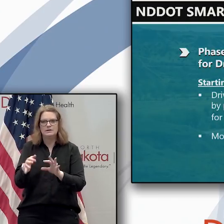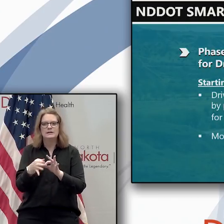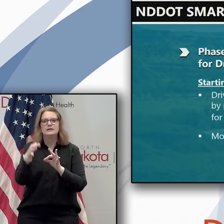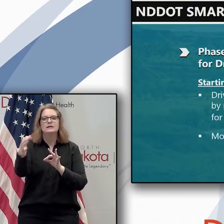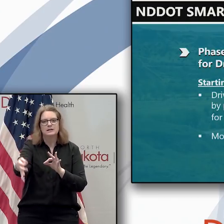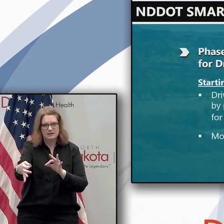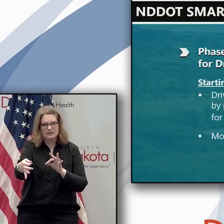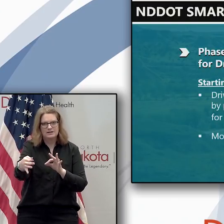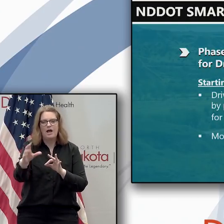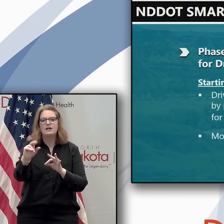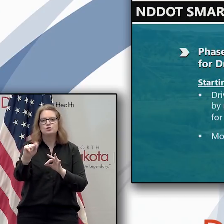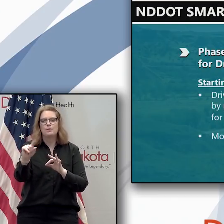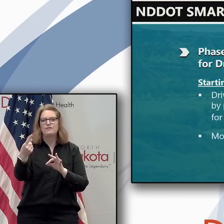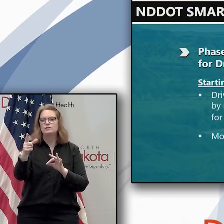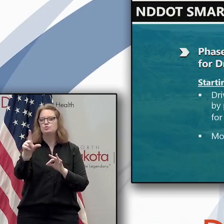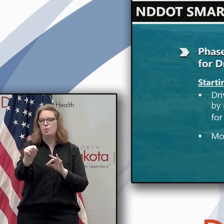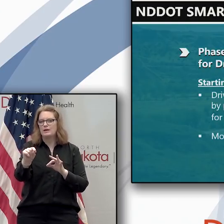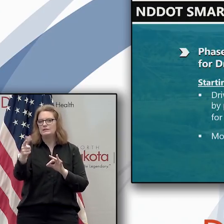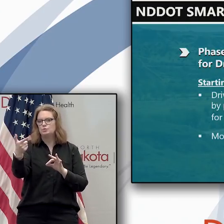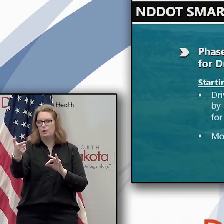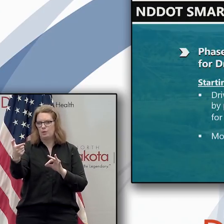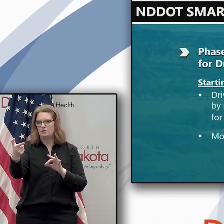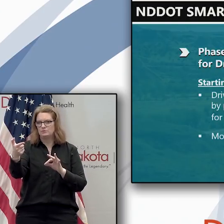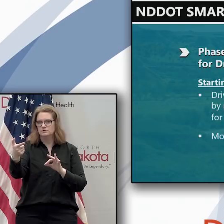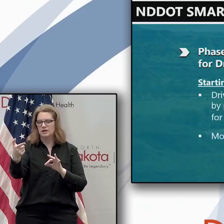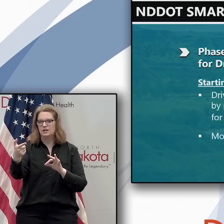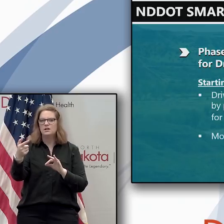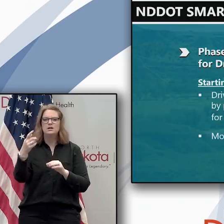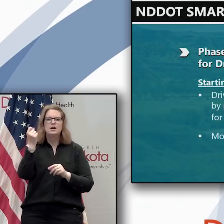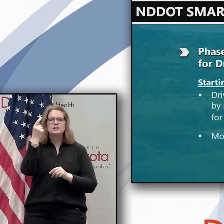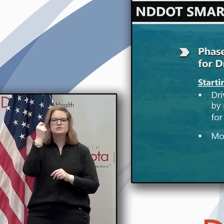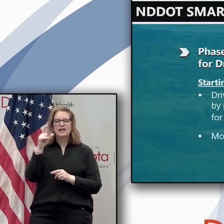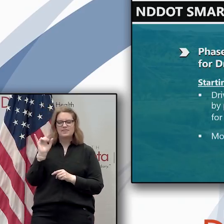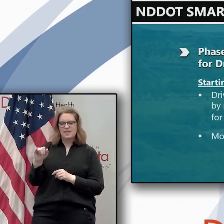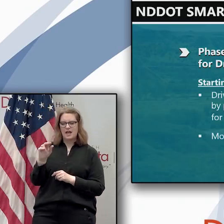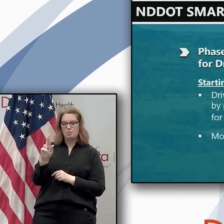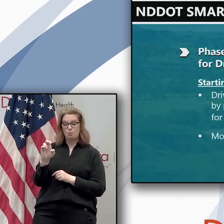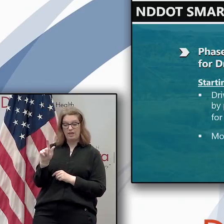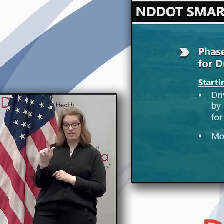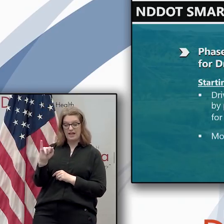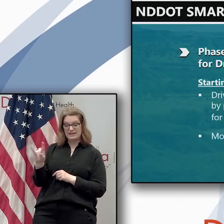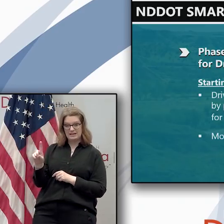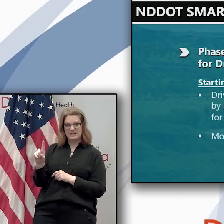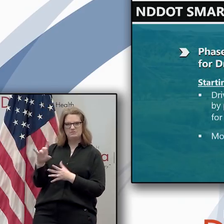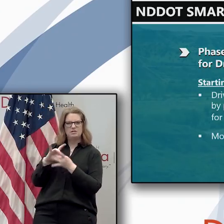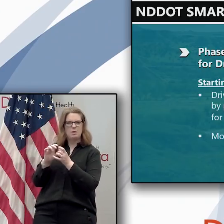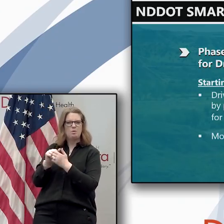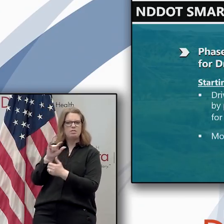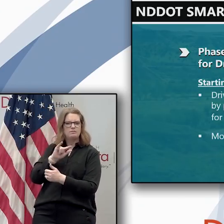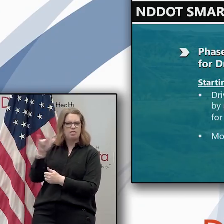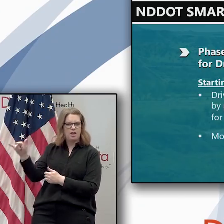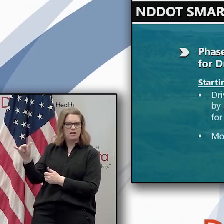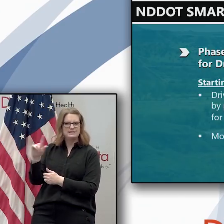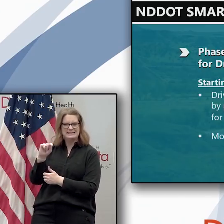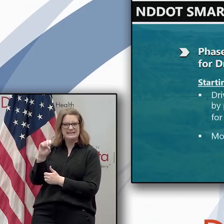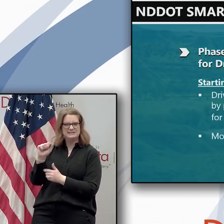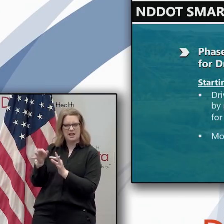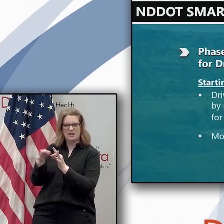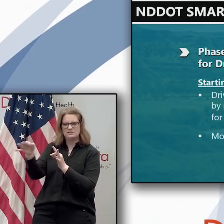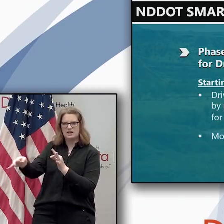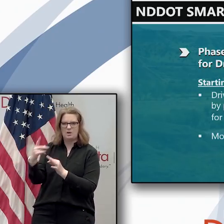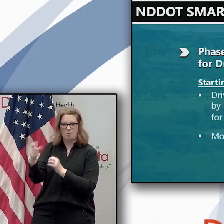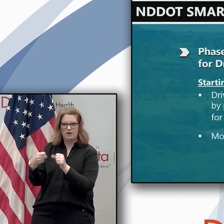1st, 2021, and that was for being able to fly with a real ID. So no reason to come in for that